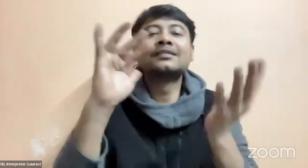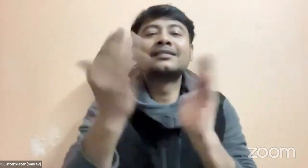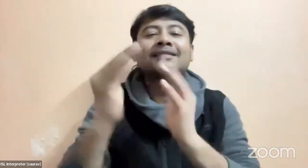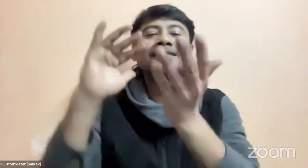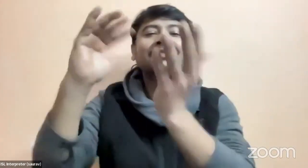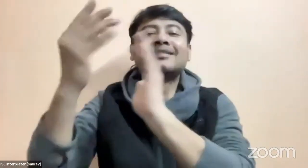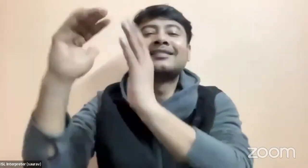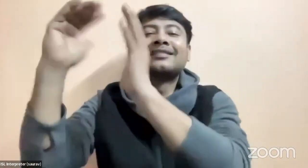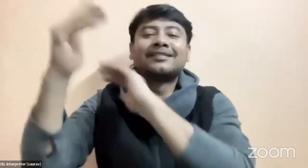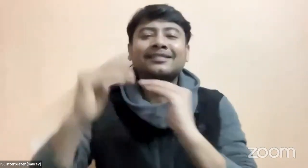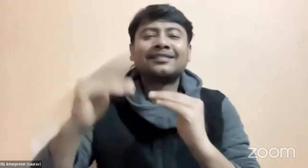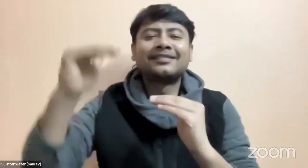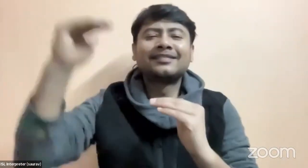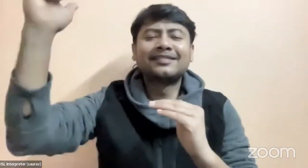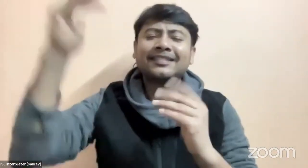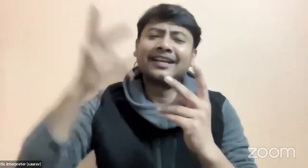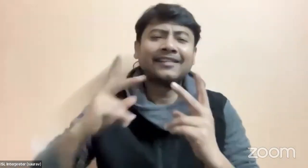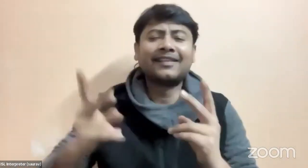devotees